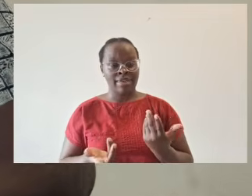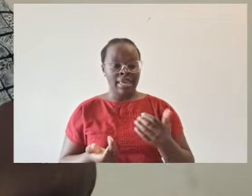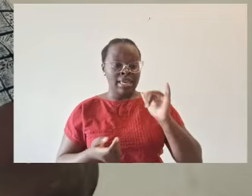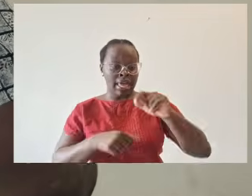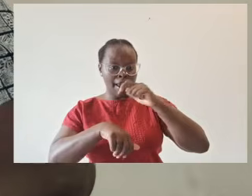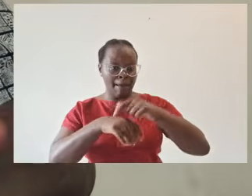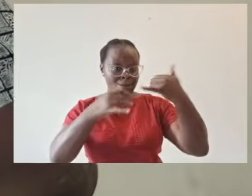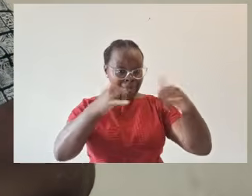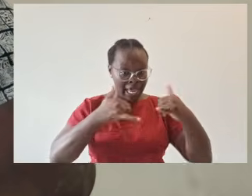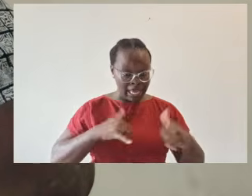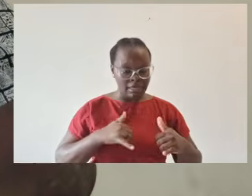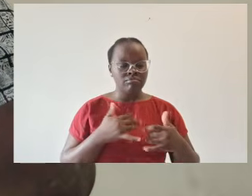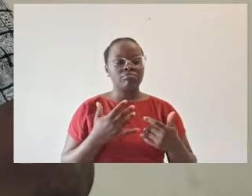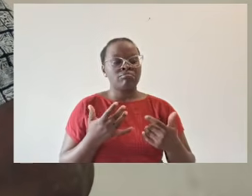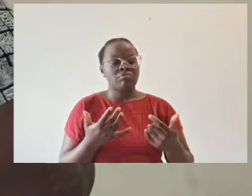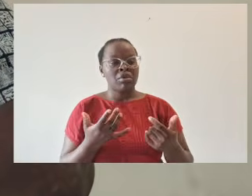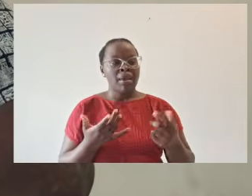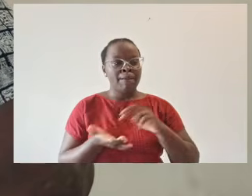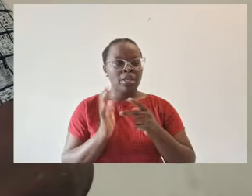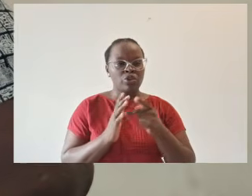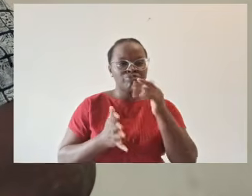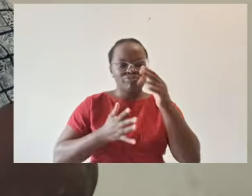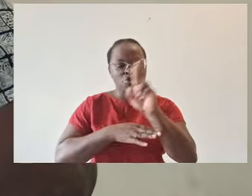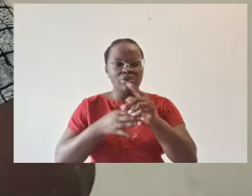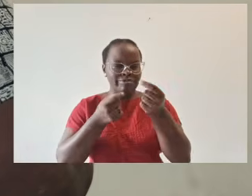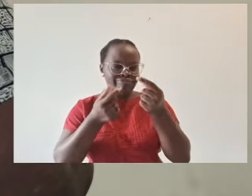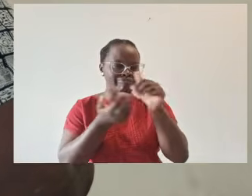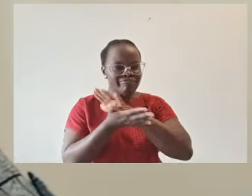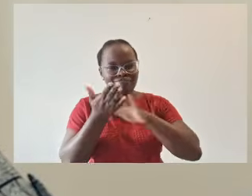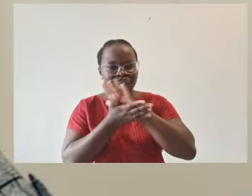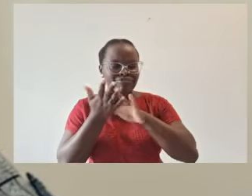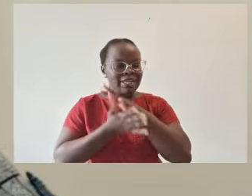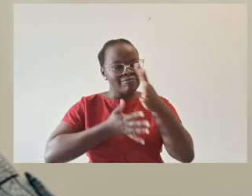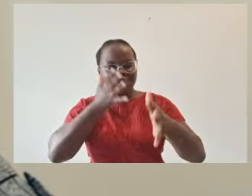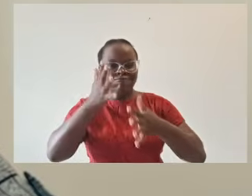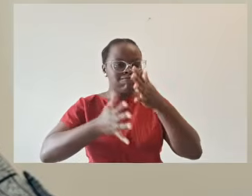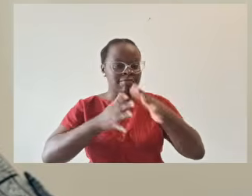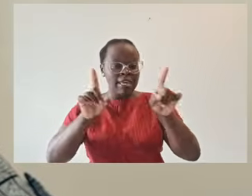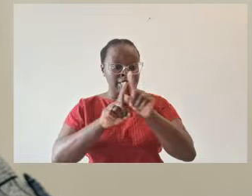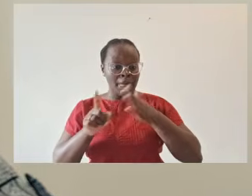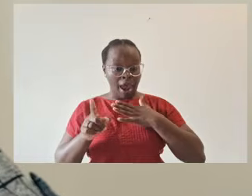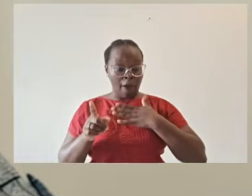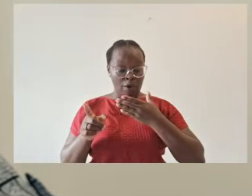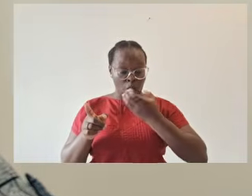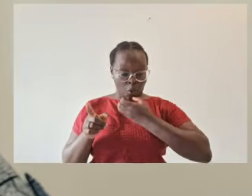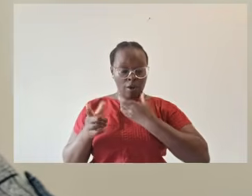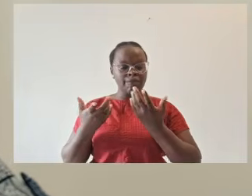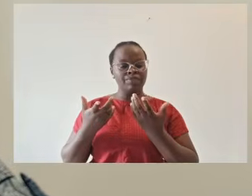that play, when they are competing, they are in a way using the sign language. Our learners also are able to do the lip reading when they are